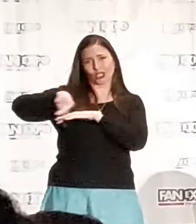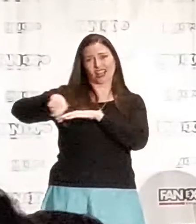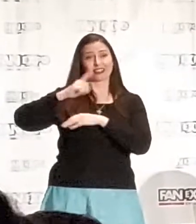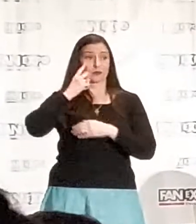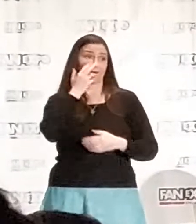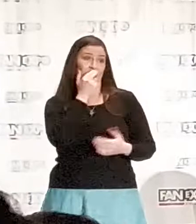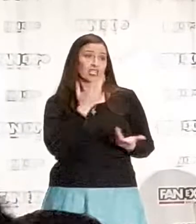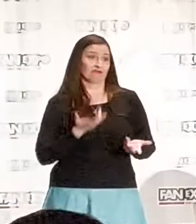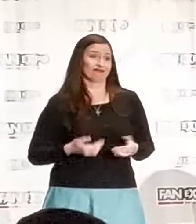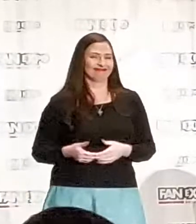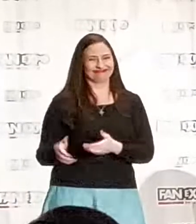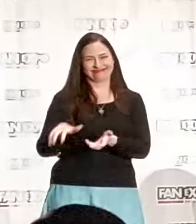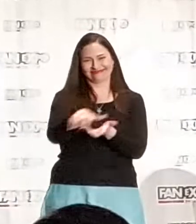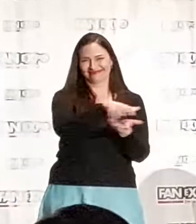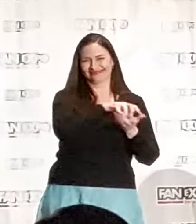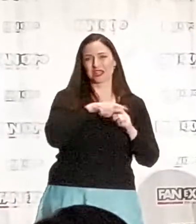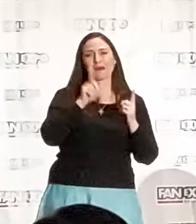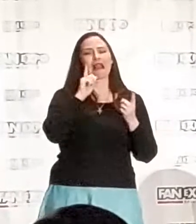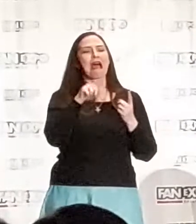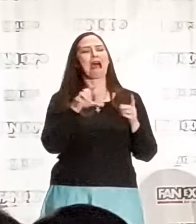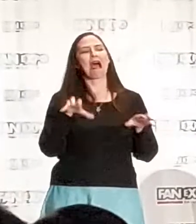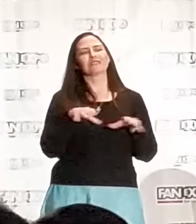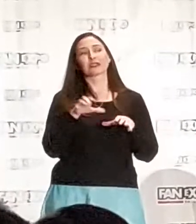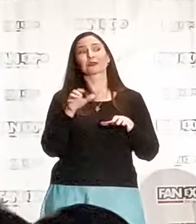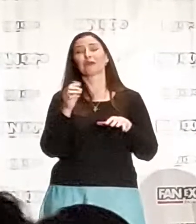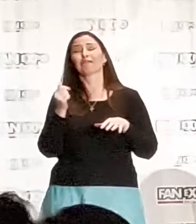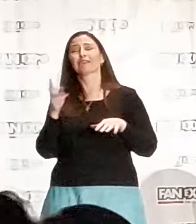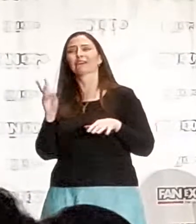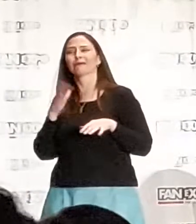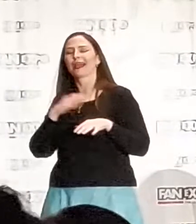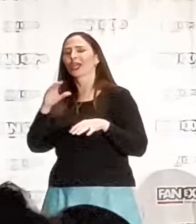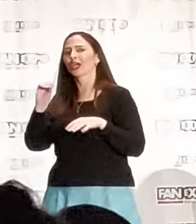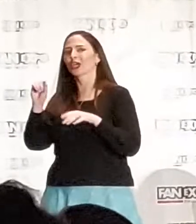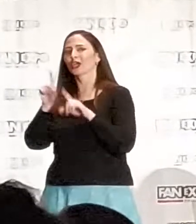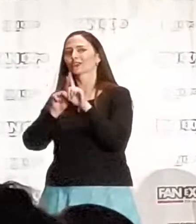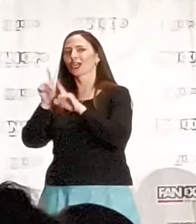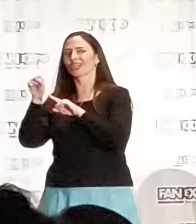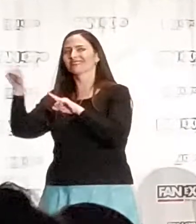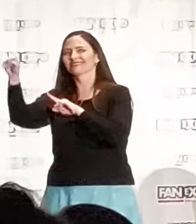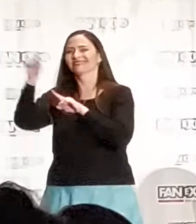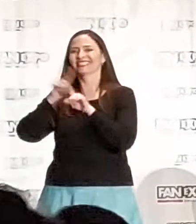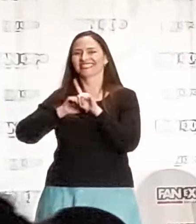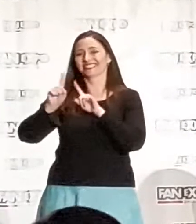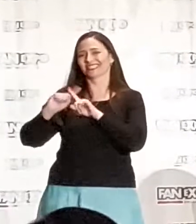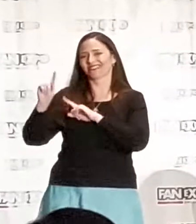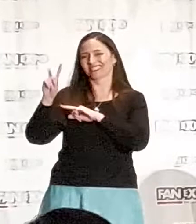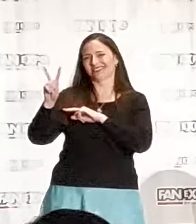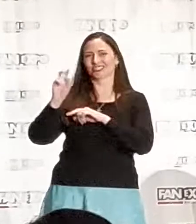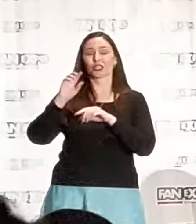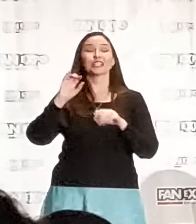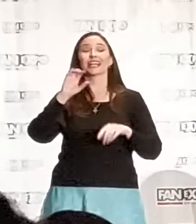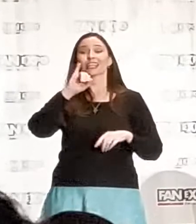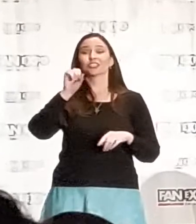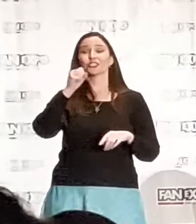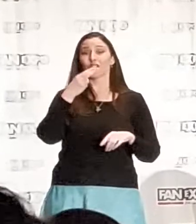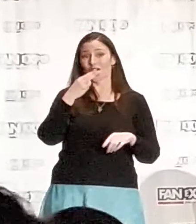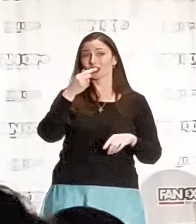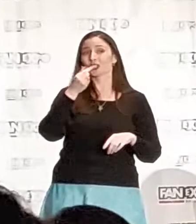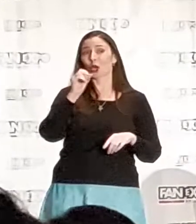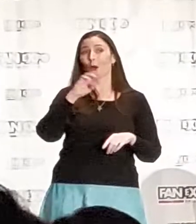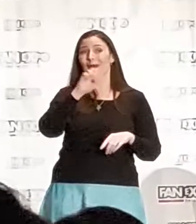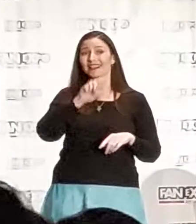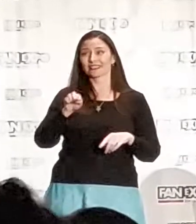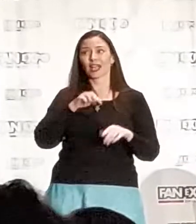funny. I've done that to a few guest stars, or I guess a co-stars in various shows that I've worked on. Like Josh Gomez, I used to sneak in his